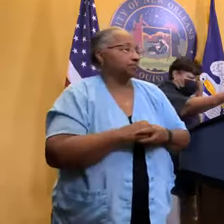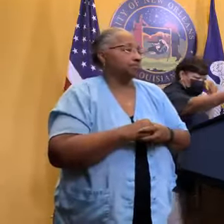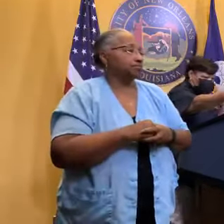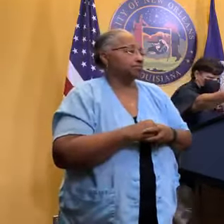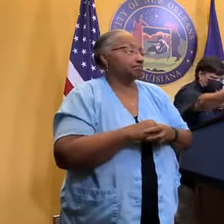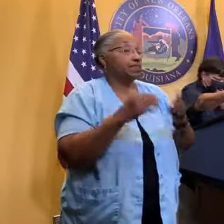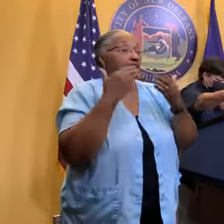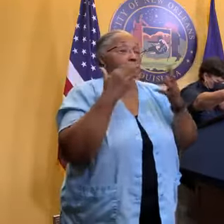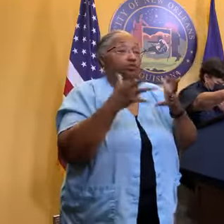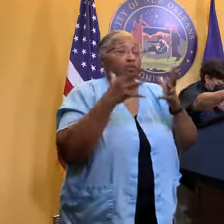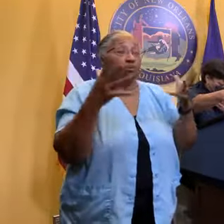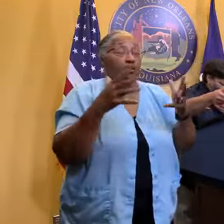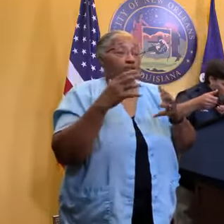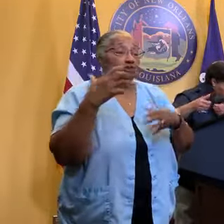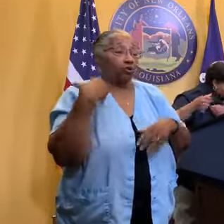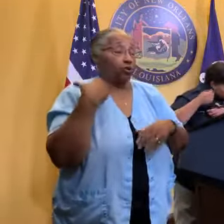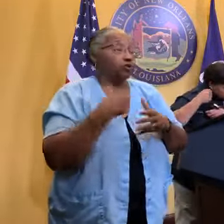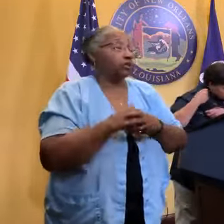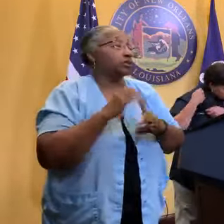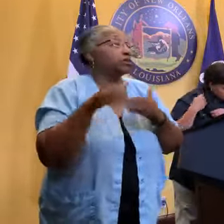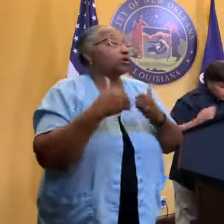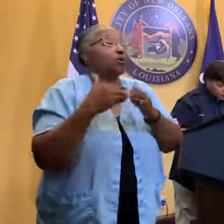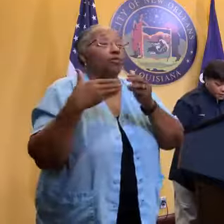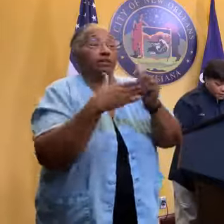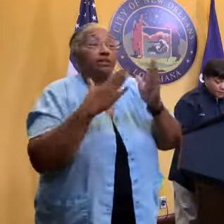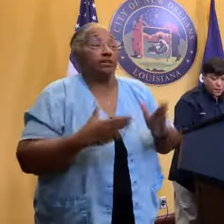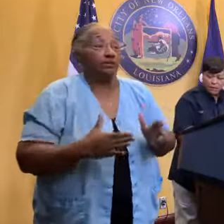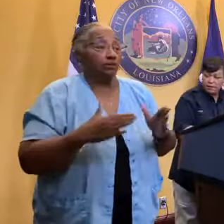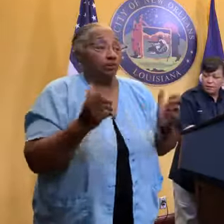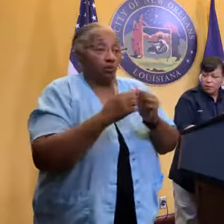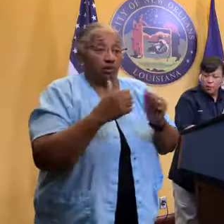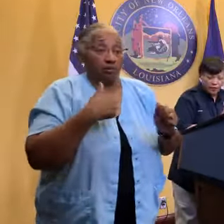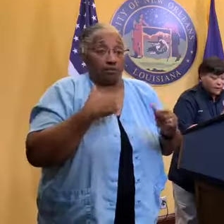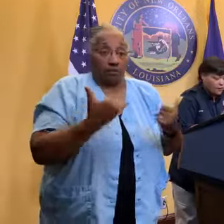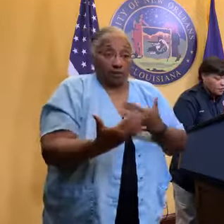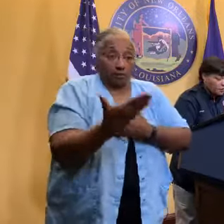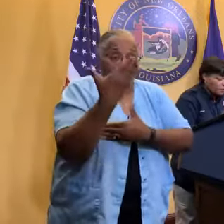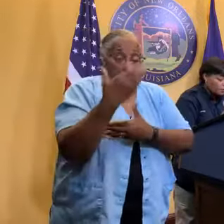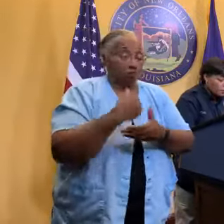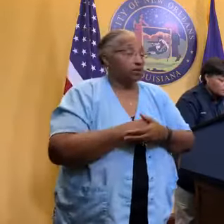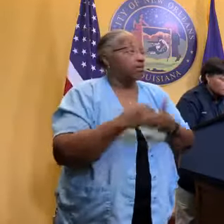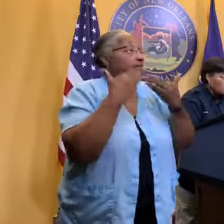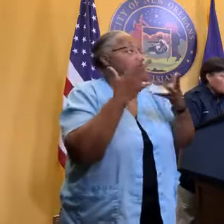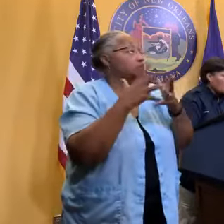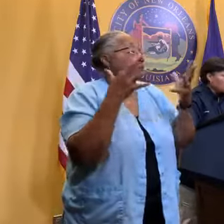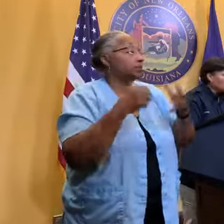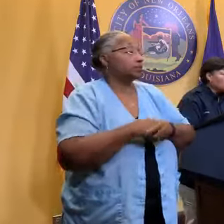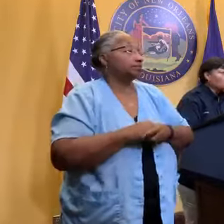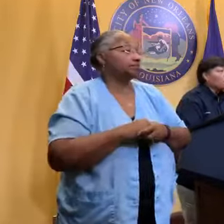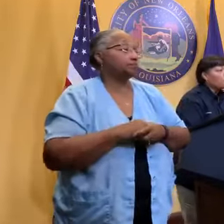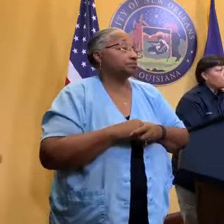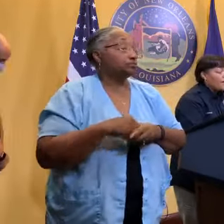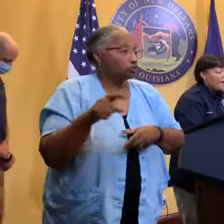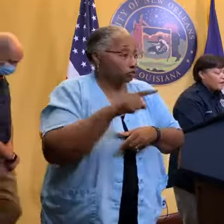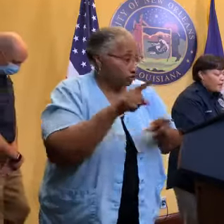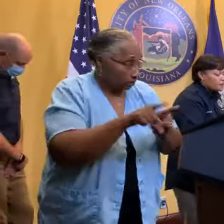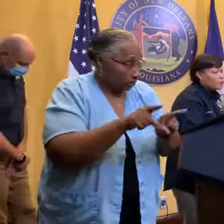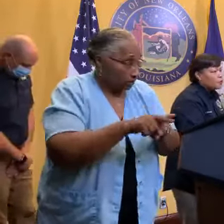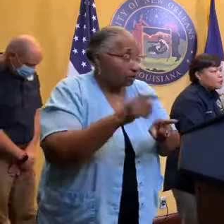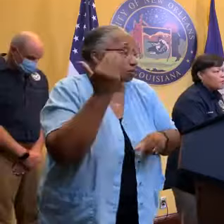very much, Colonel, and all of the leadership who is with me this morning. Thank you so much. You should know